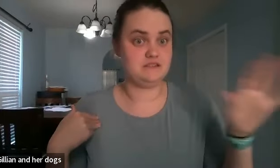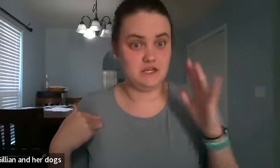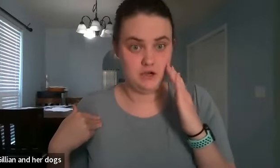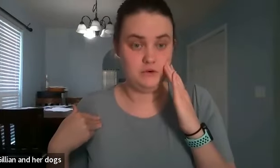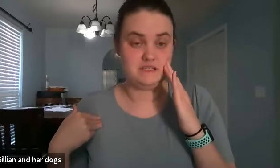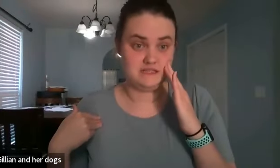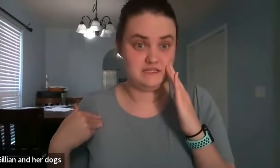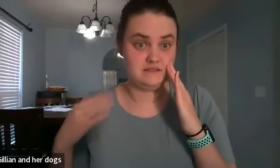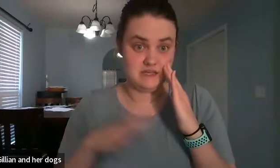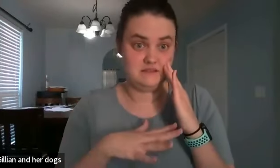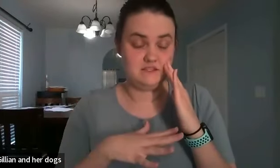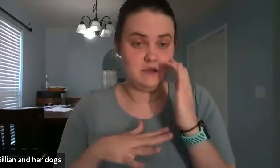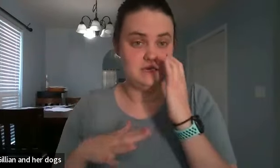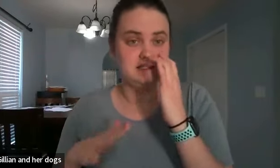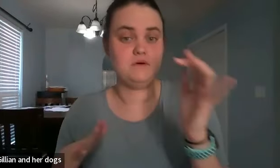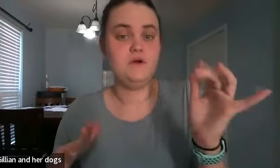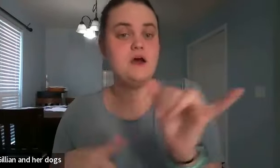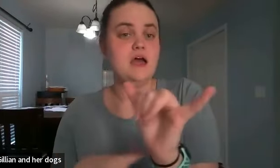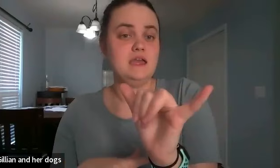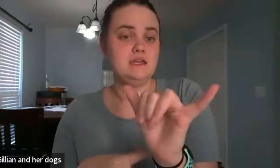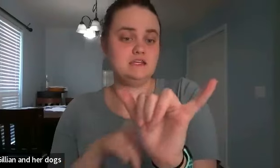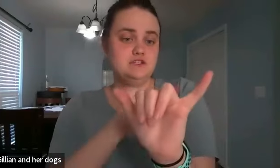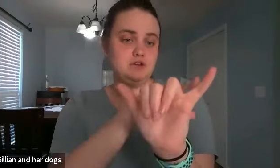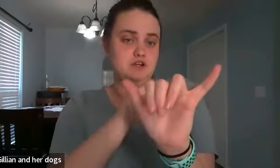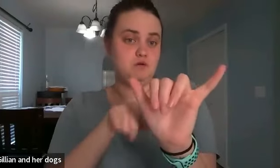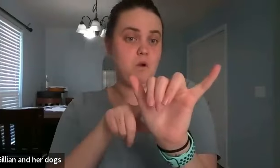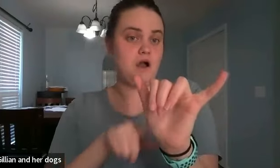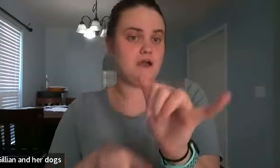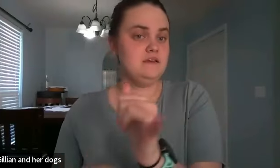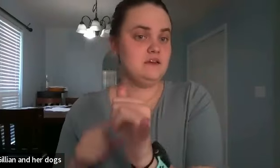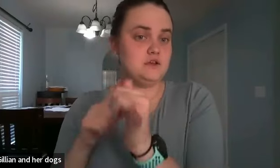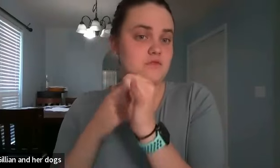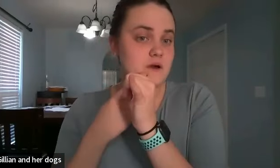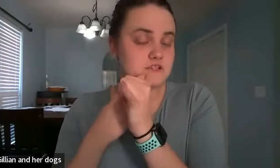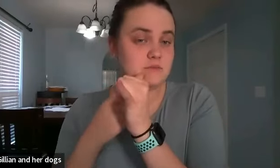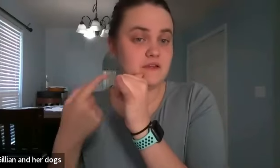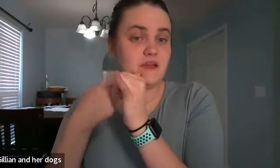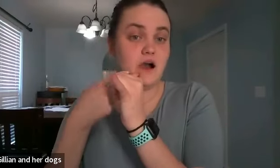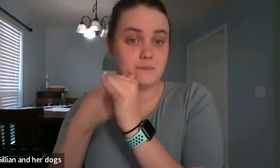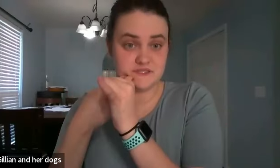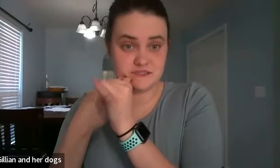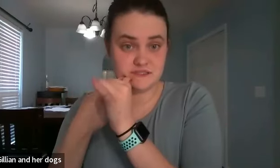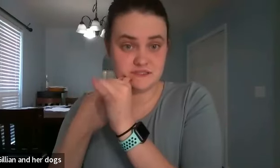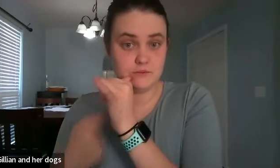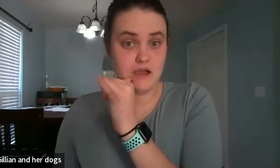I know signs it this way. So it is, you're going to do a Y, your thumb's going to be on the opposite side of your